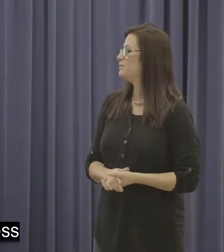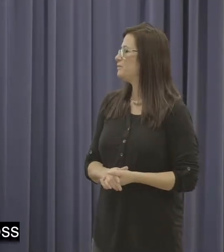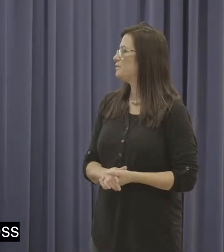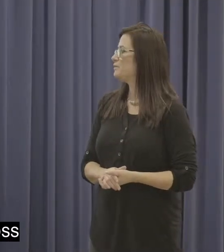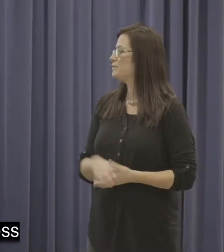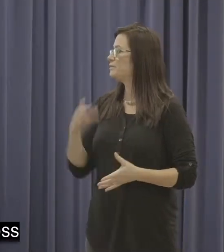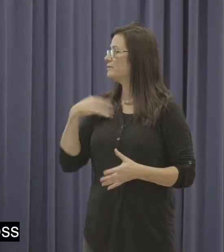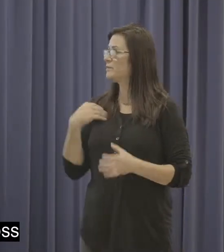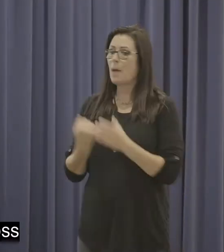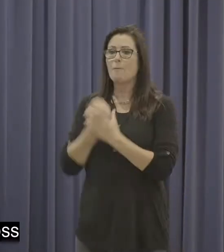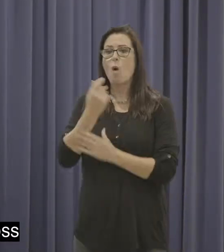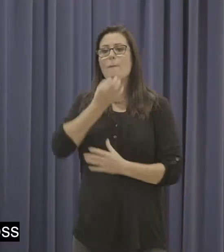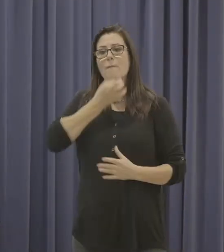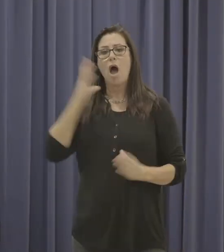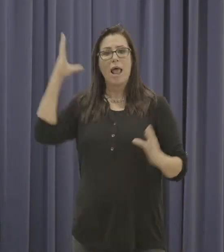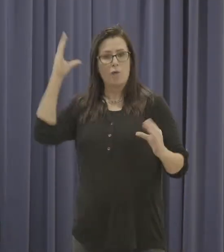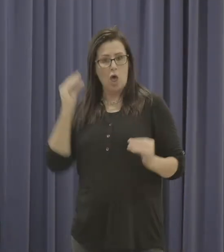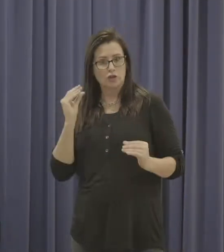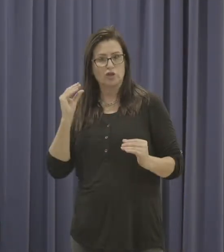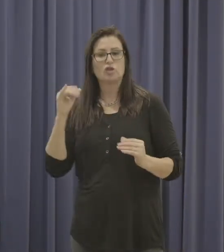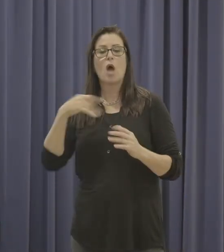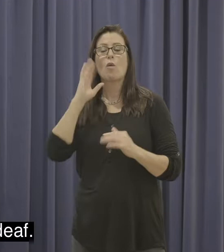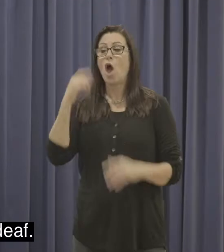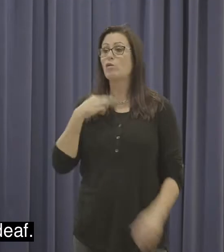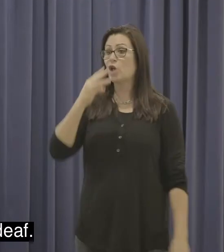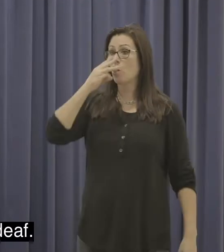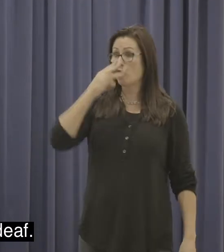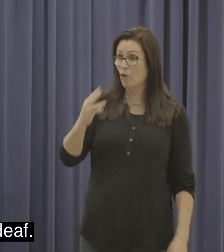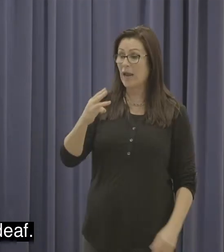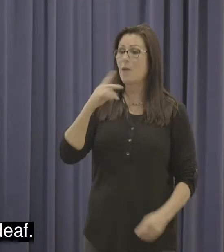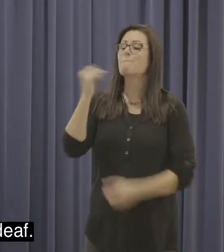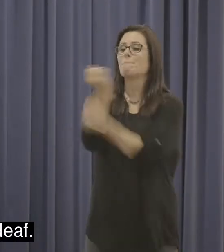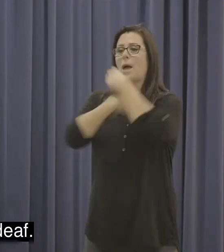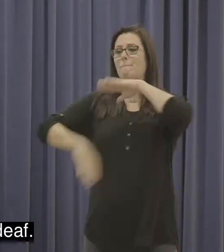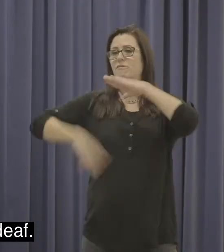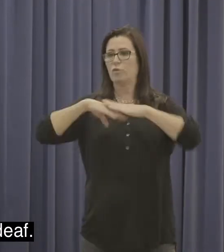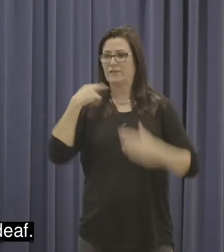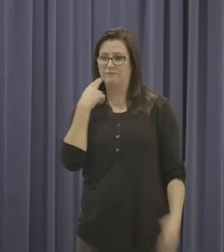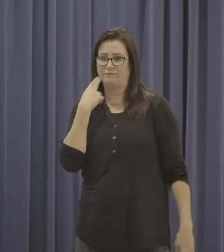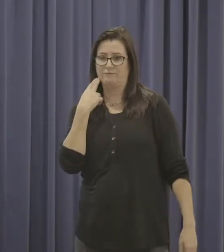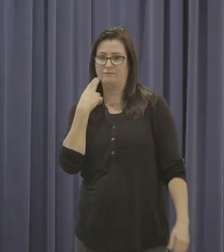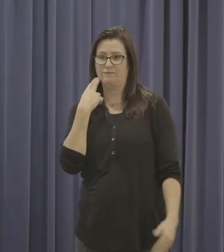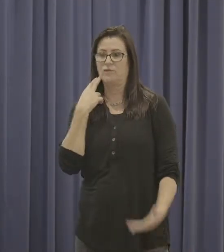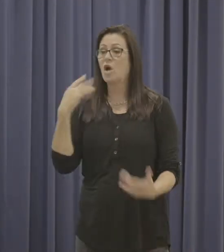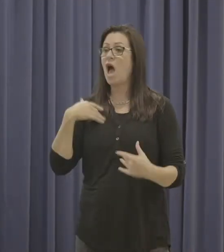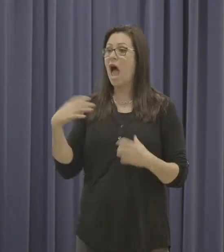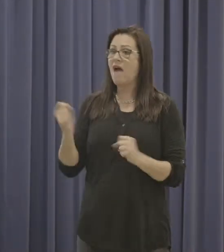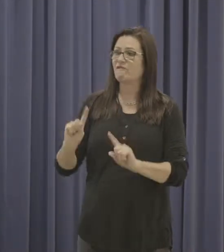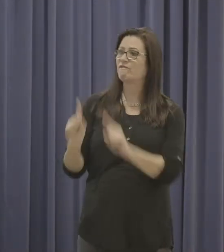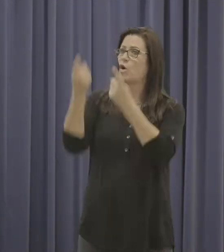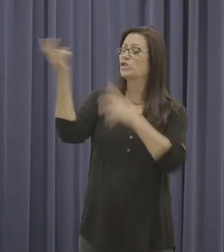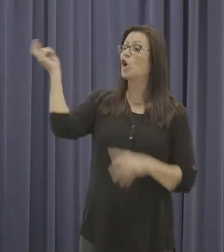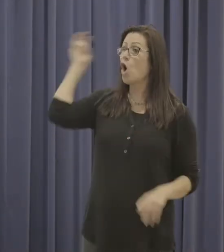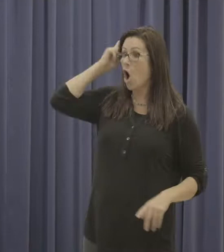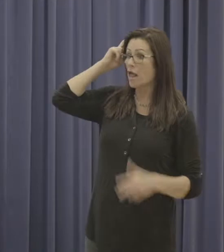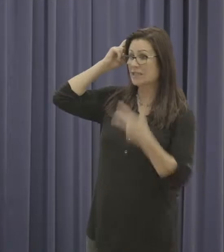I was born with mild hearing loss, and by the time I was 3, I was diagnosed as profoundly deaf. I got my first cochlear implant